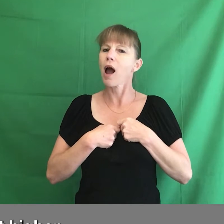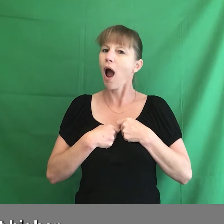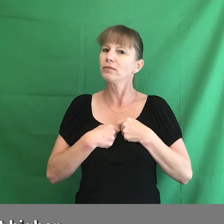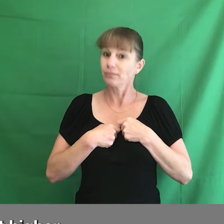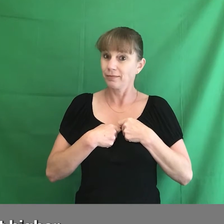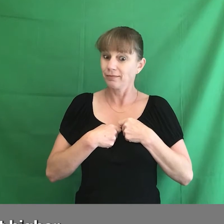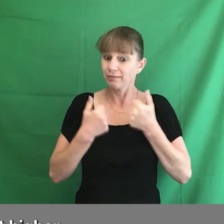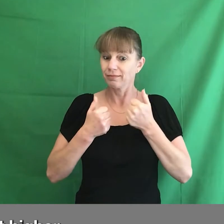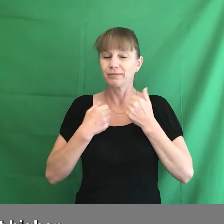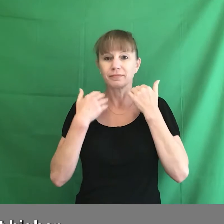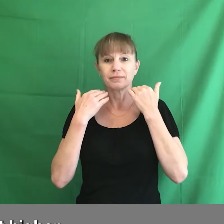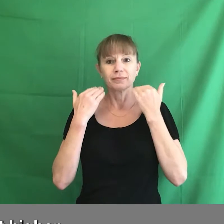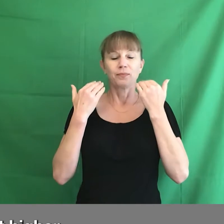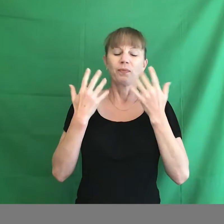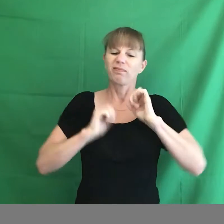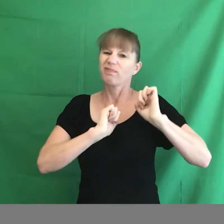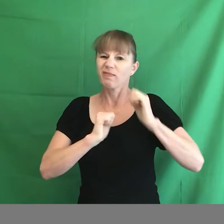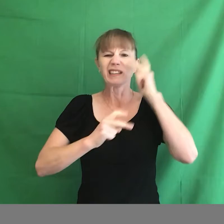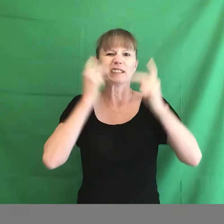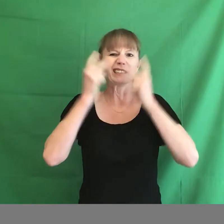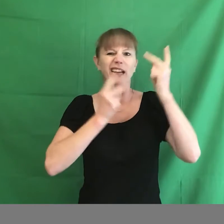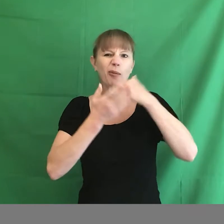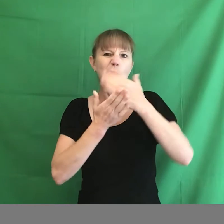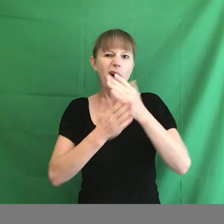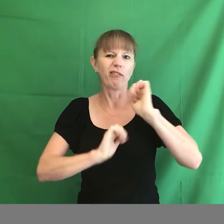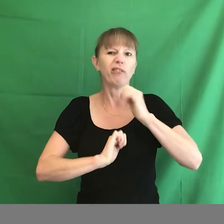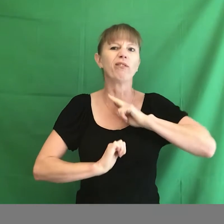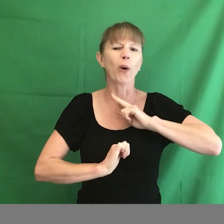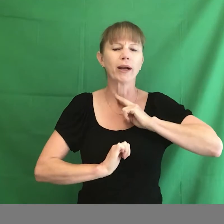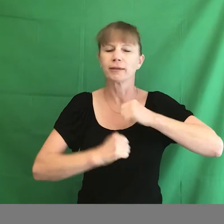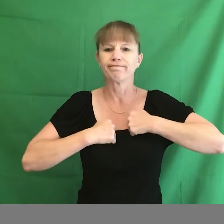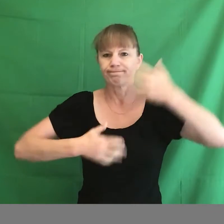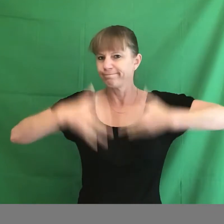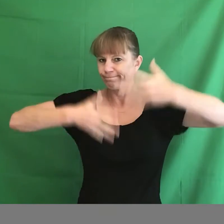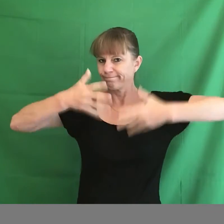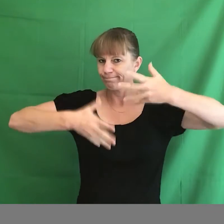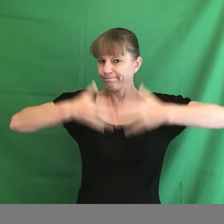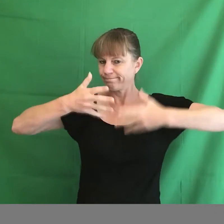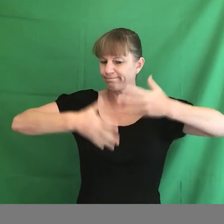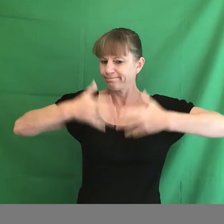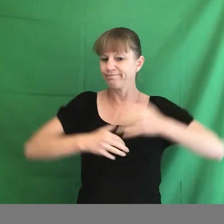And now just a little bit higher into the sort of singing part of our voice.